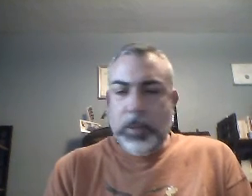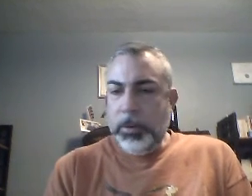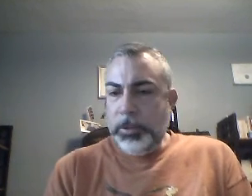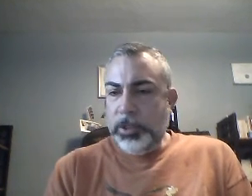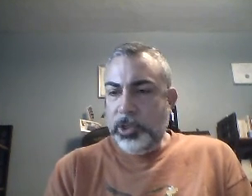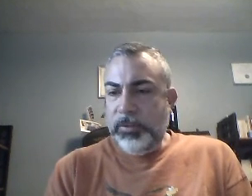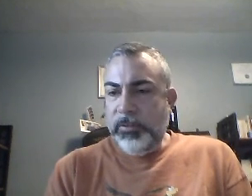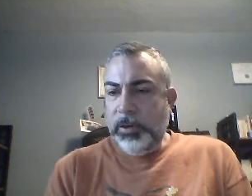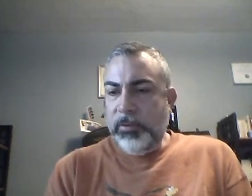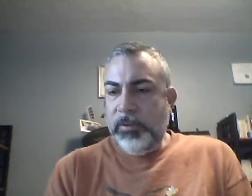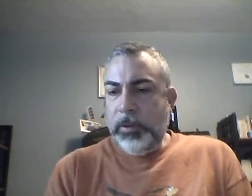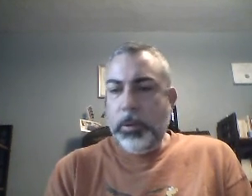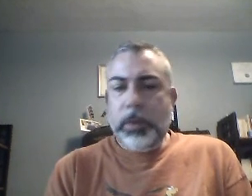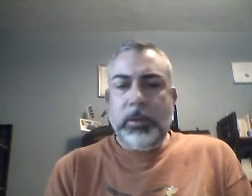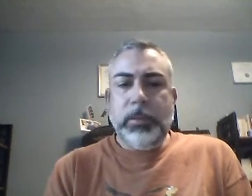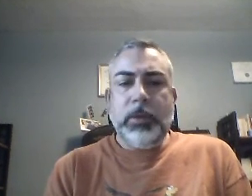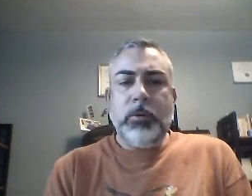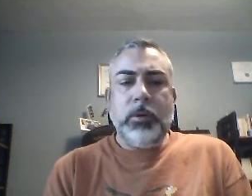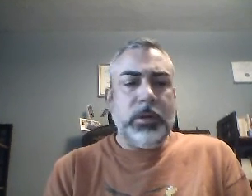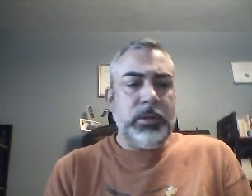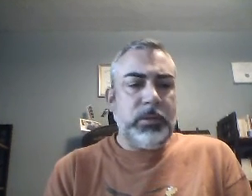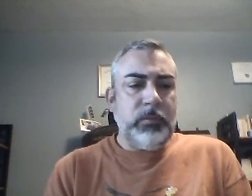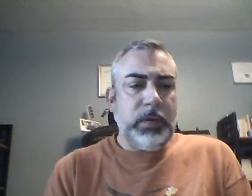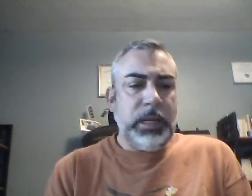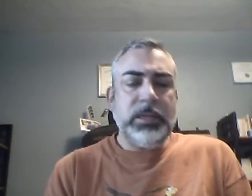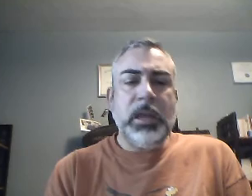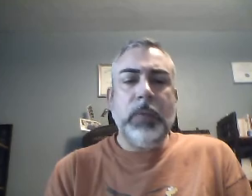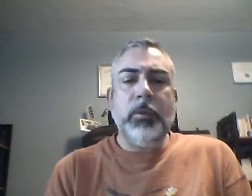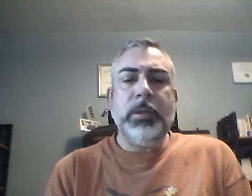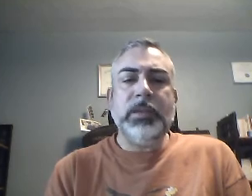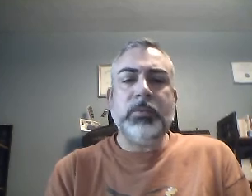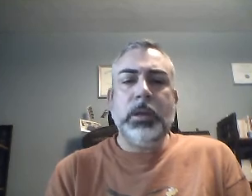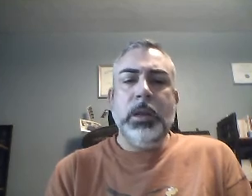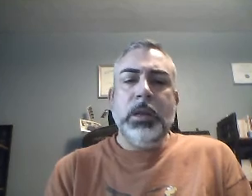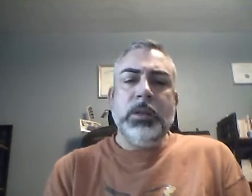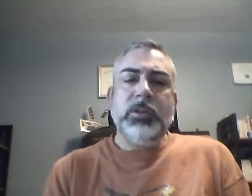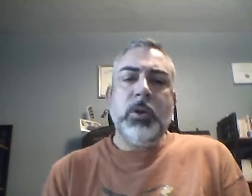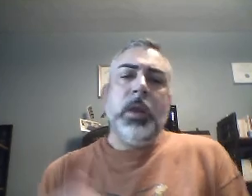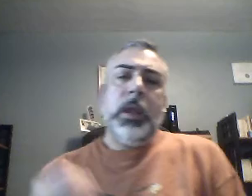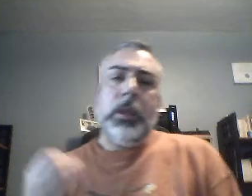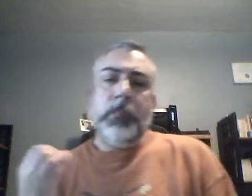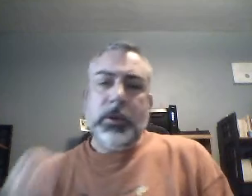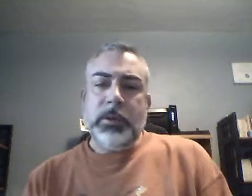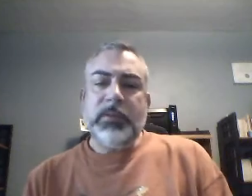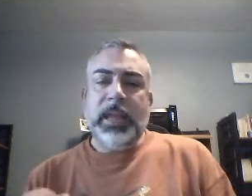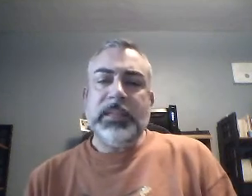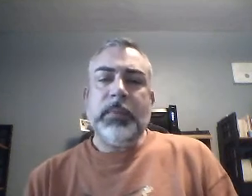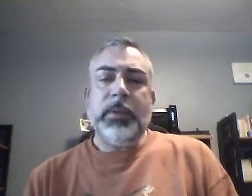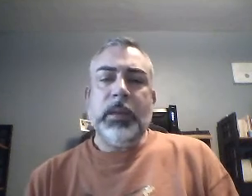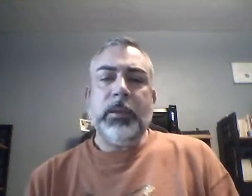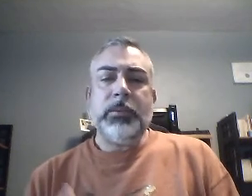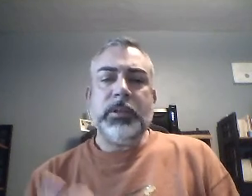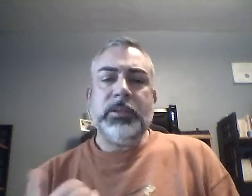I'm going to shut off the video very quickly because I'm running out of time on this one. So because of the AIDS epidemic, there was